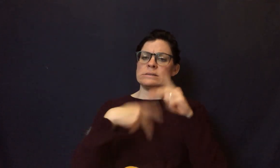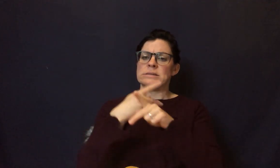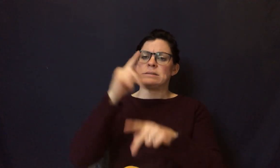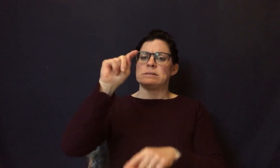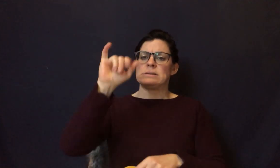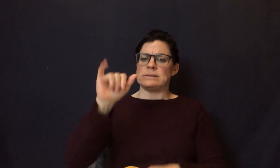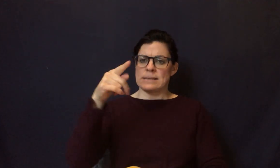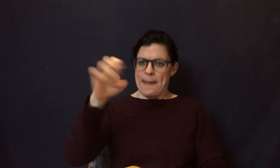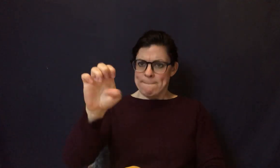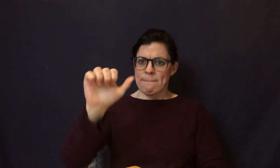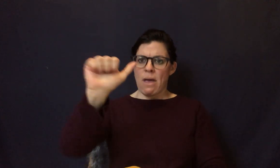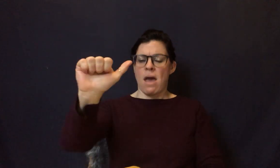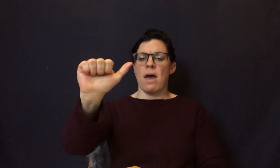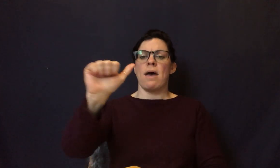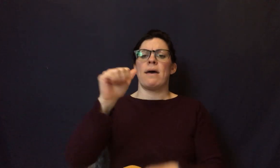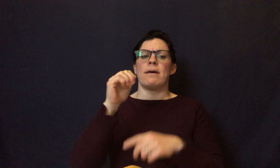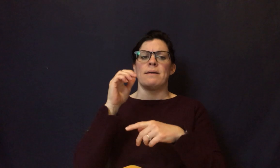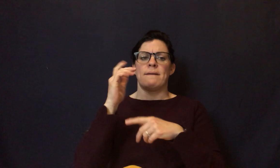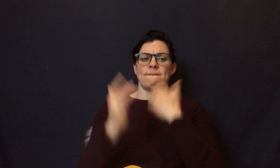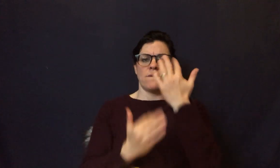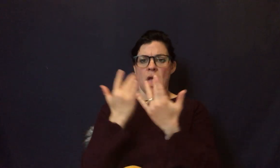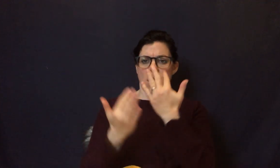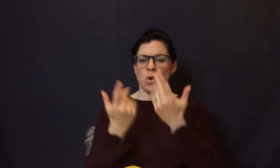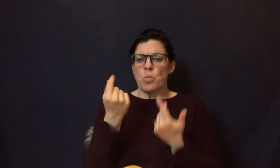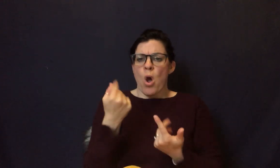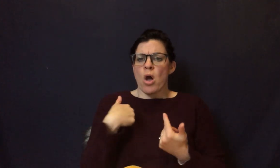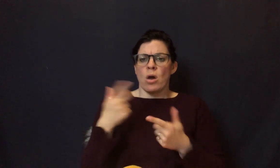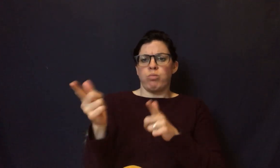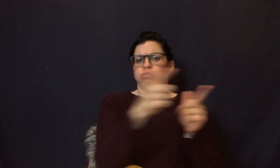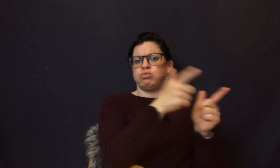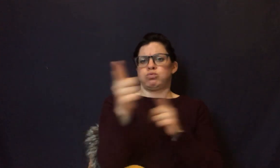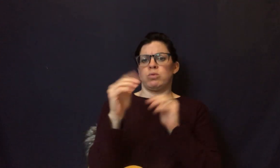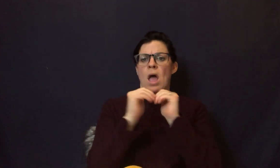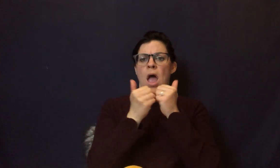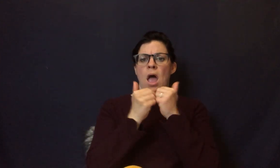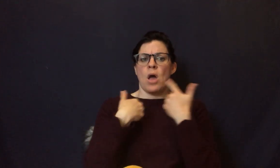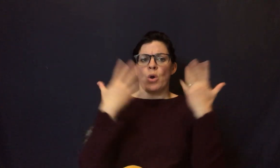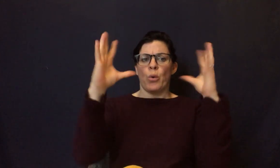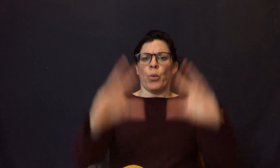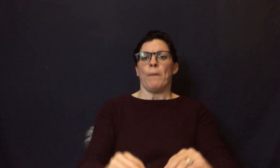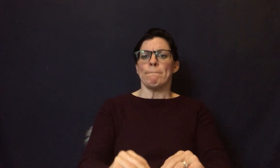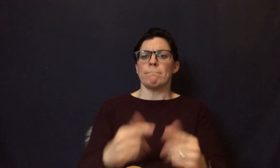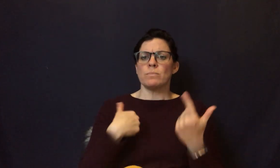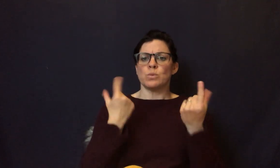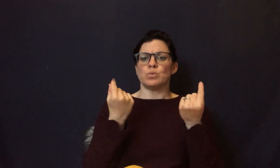We lose Megan? I'm here. Okay. What type of fire extinguisher do you use?